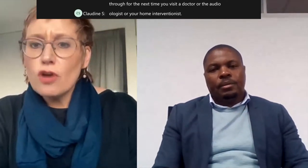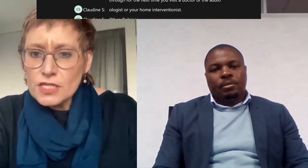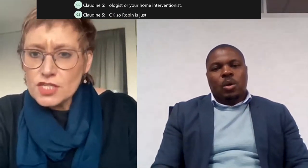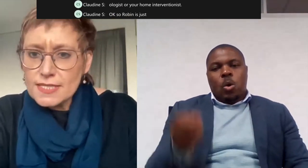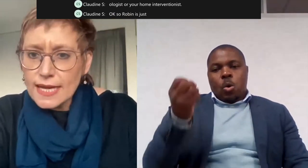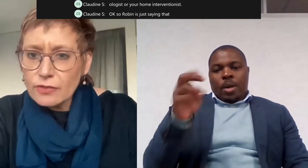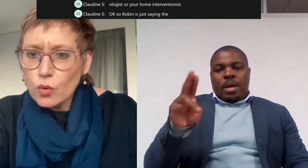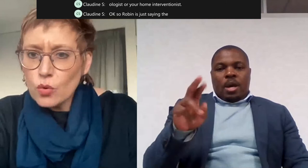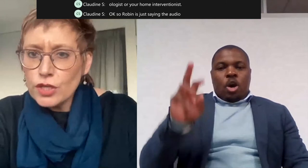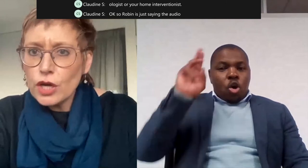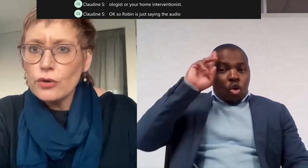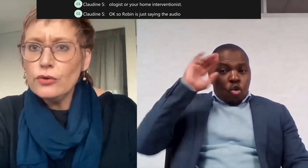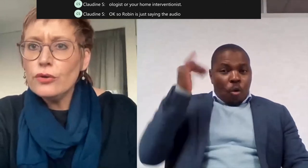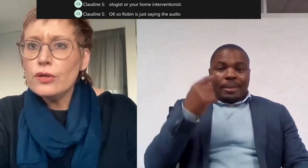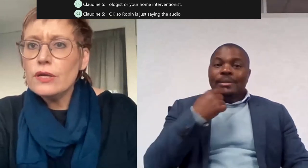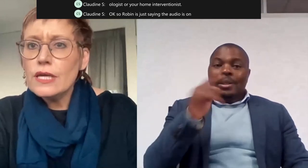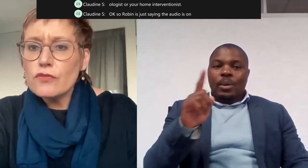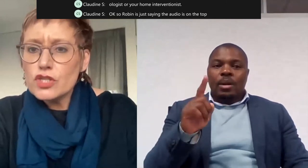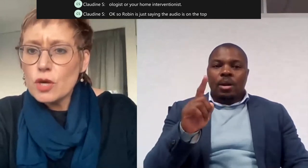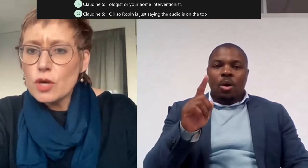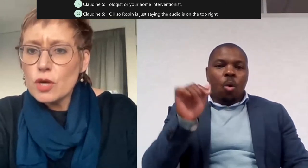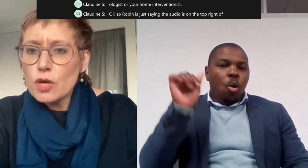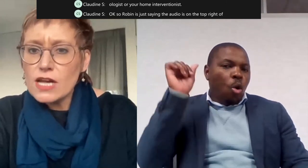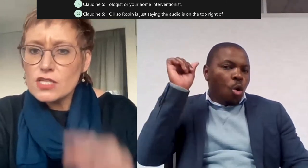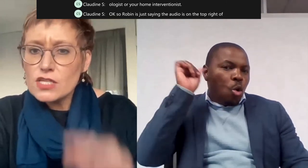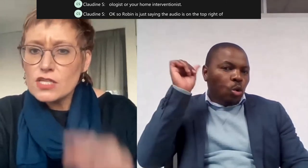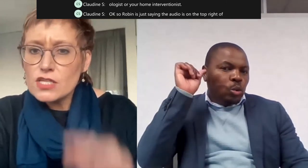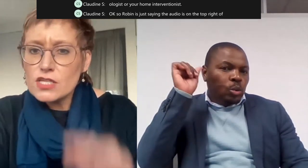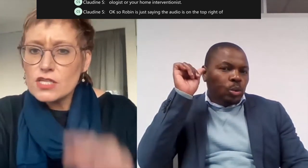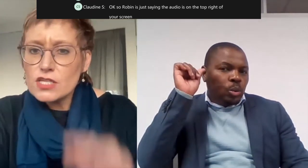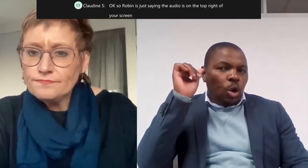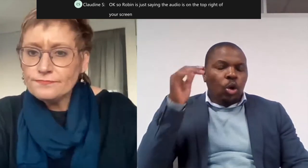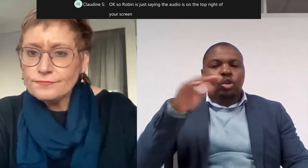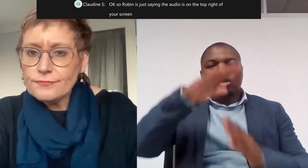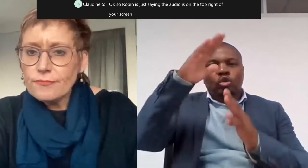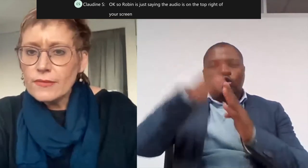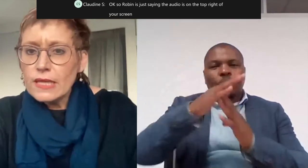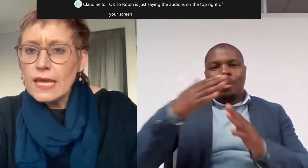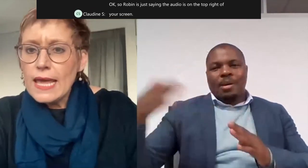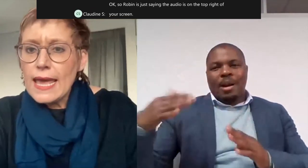Okay, so Robin is just saying the audio is on the top right of your screen.